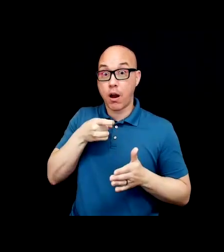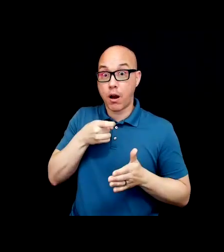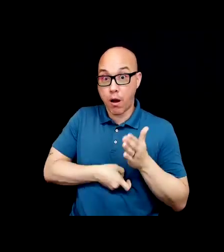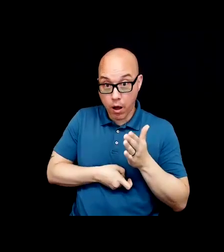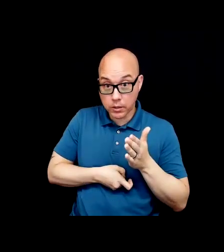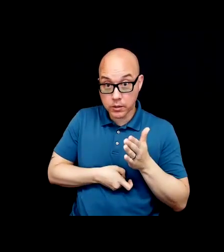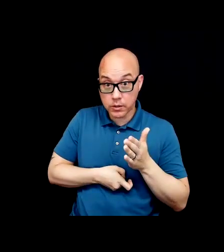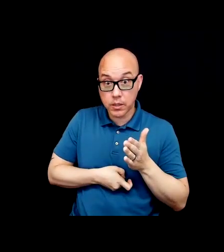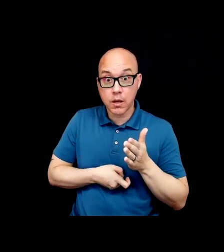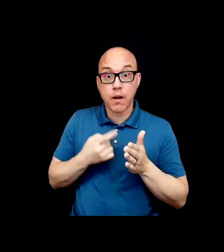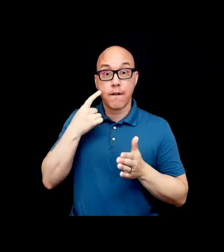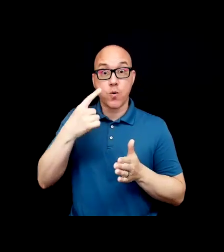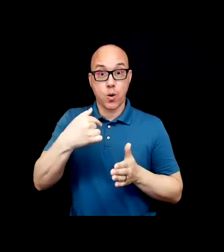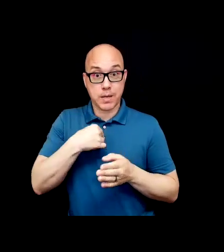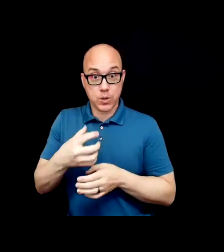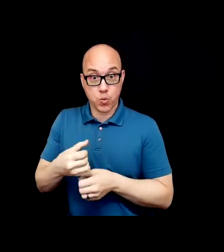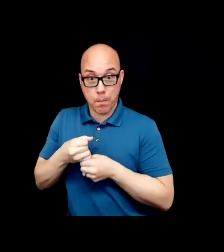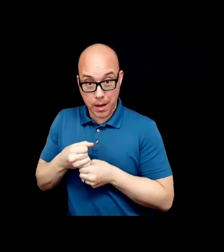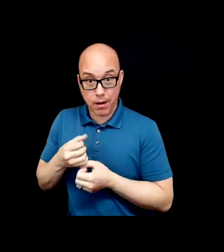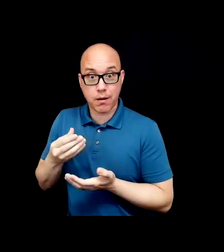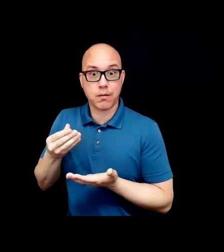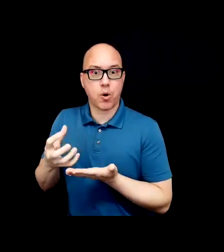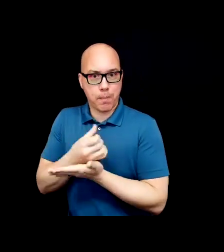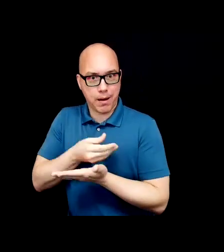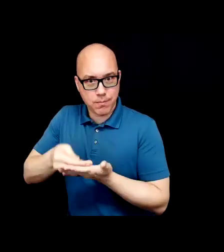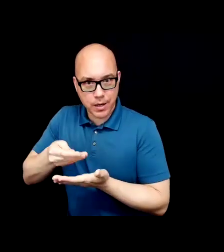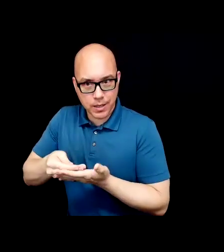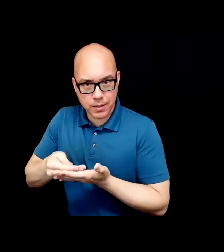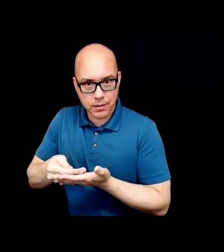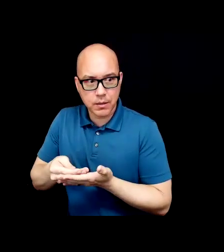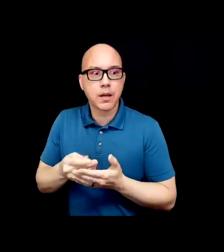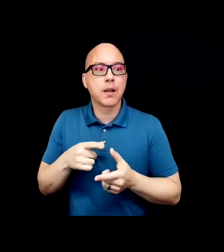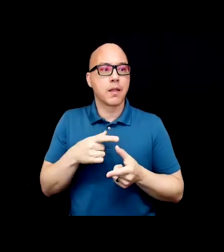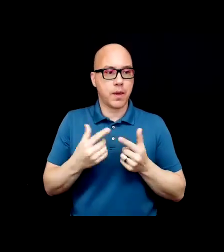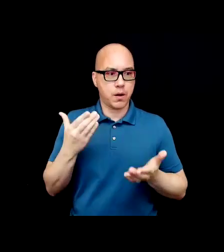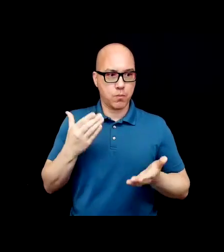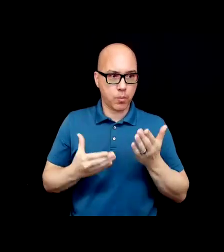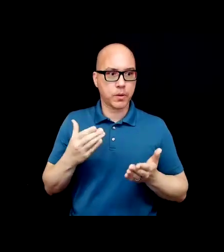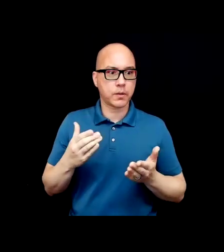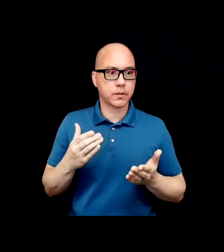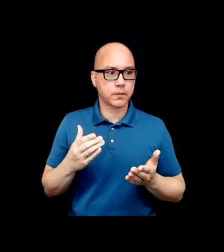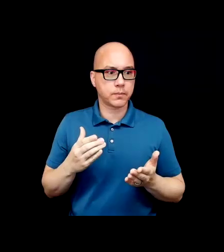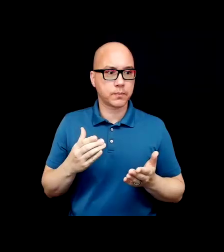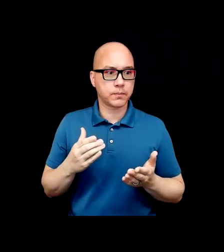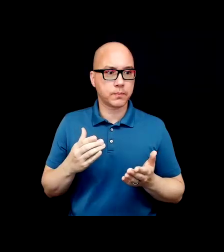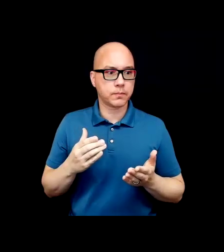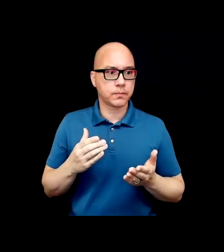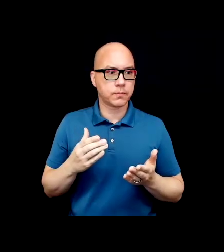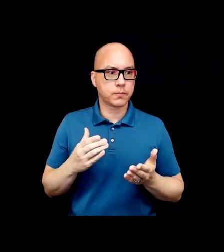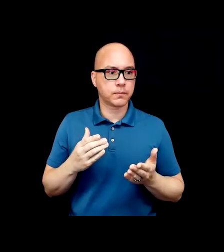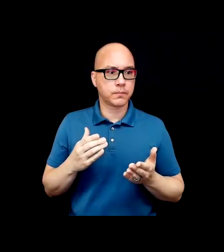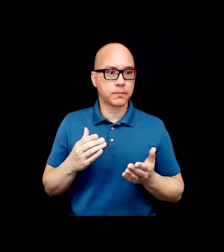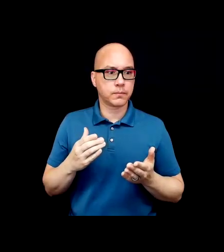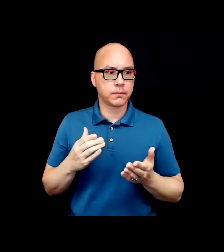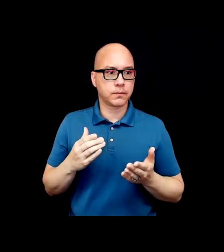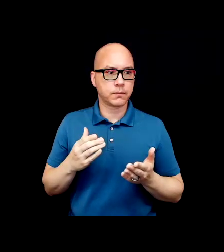that t-shirt, then it is a direct correlation and high probability that it is a business expense. Y'all